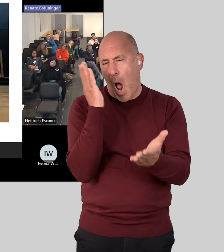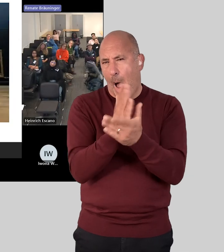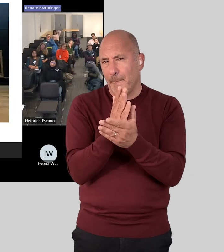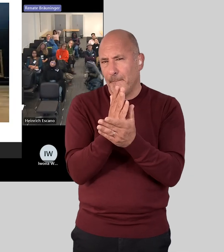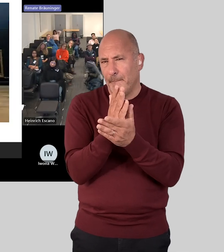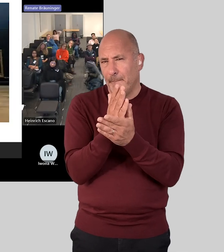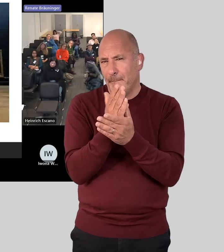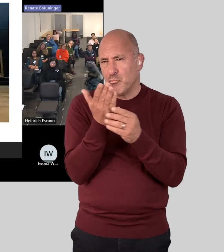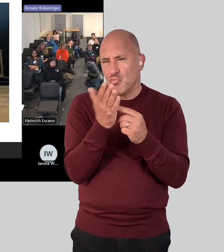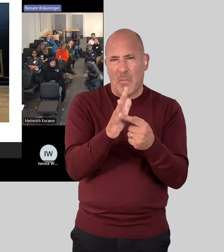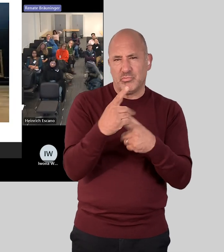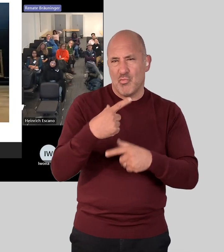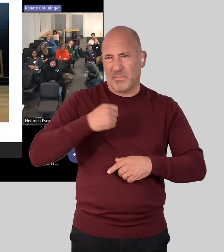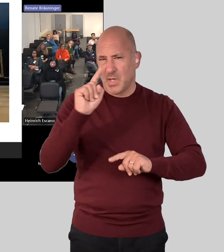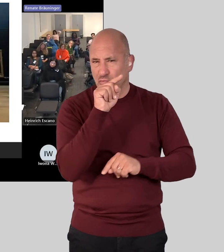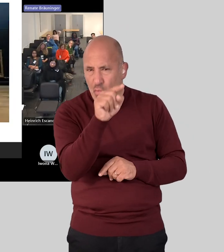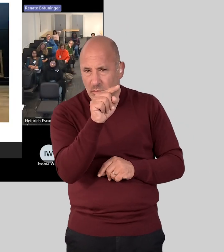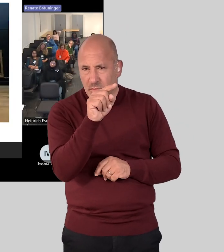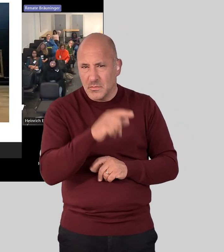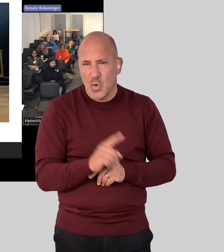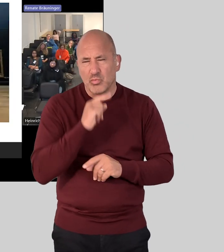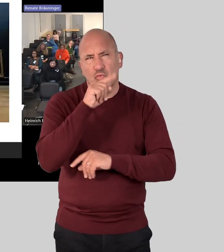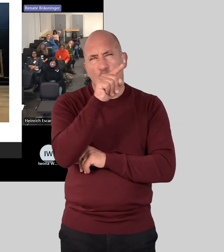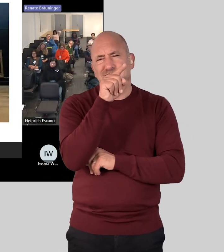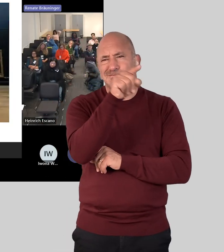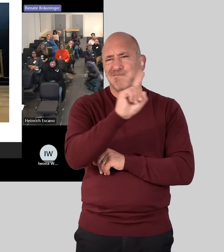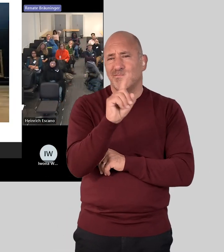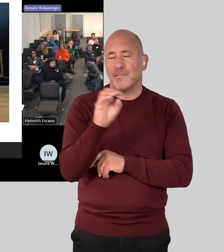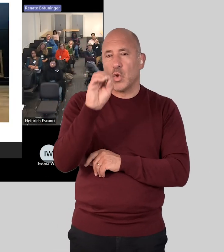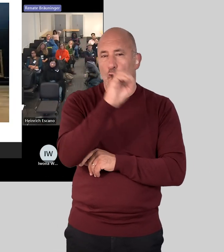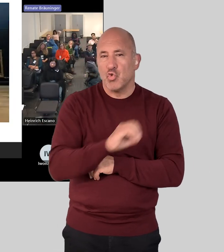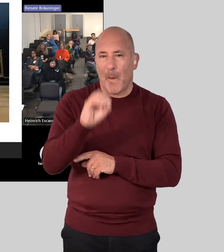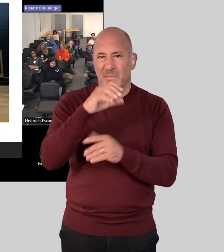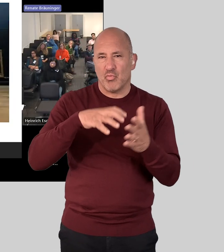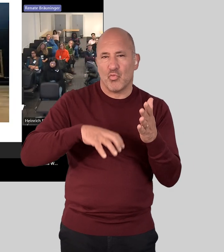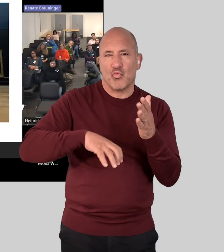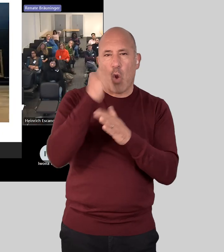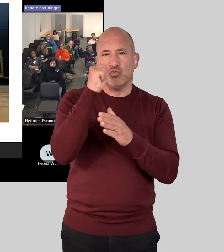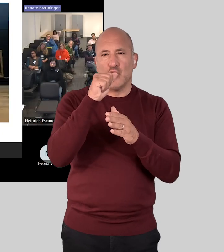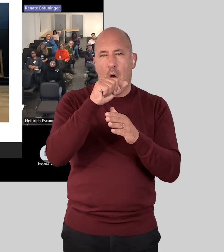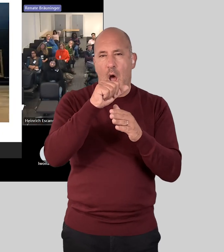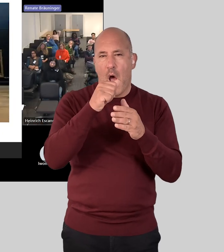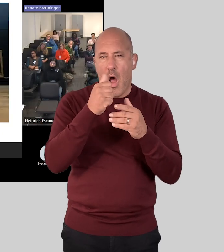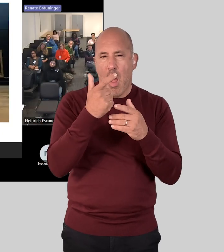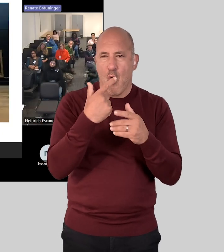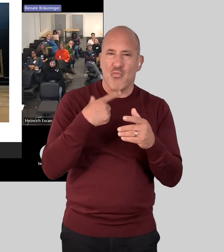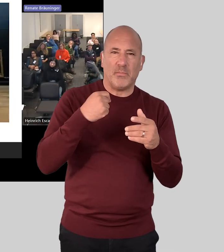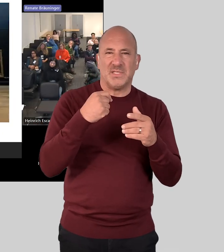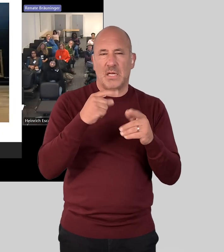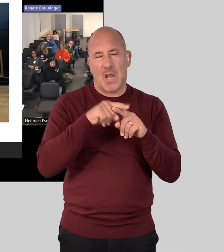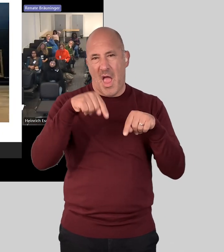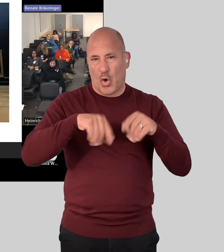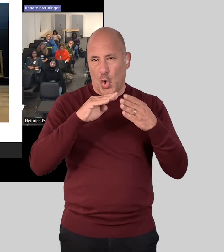more questioning, okay, what does the art in the Louvre actually represent, and what does it say about a kind